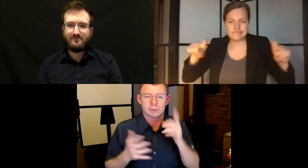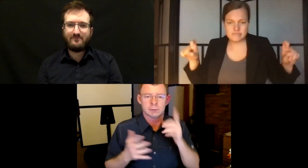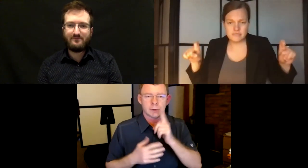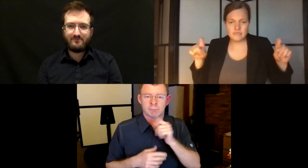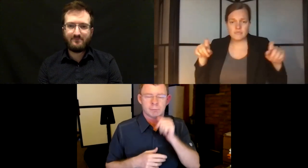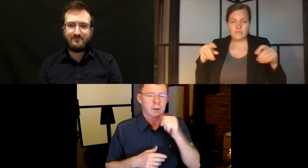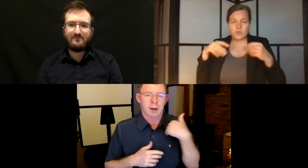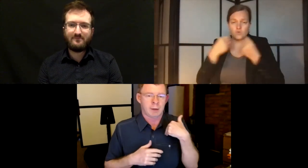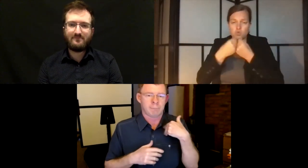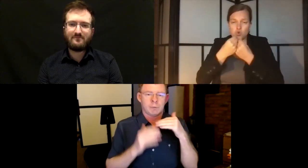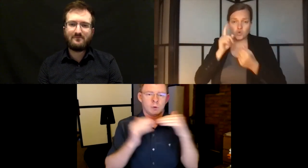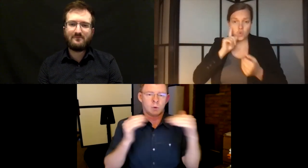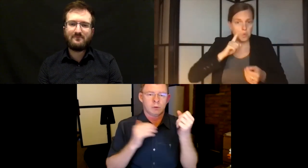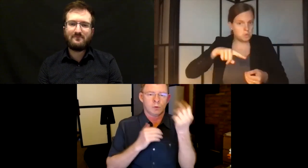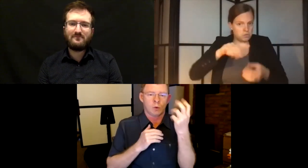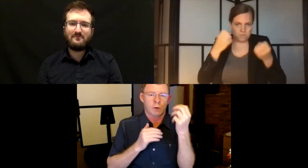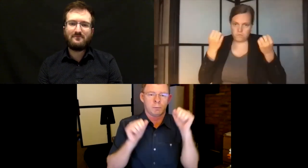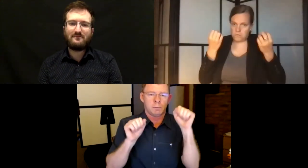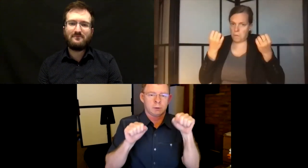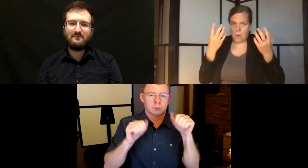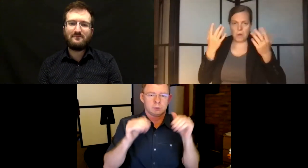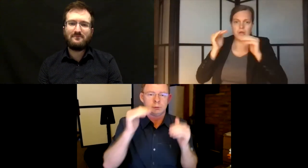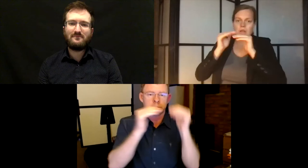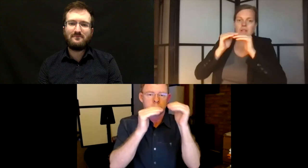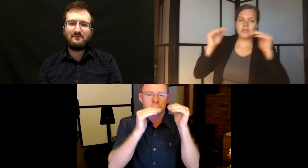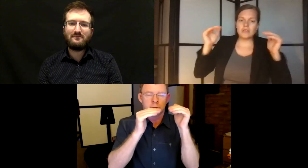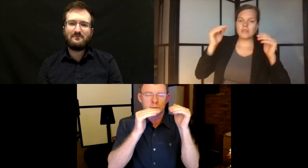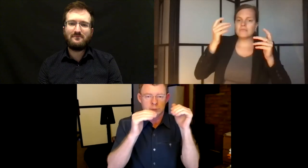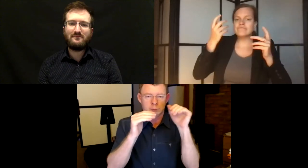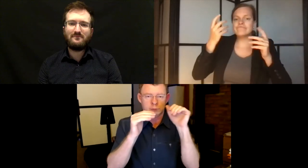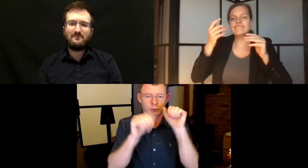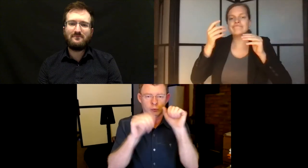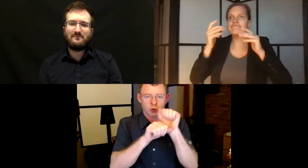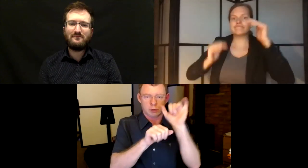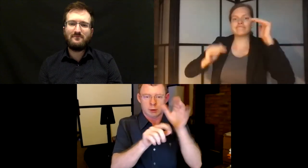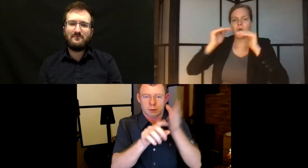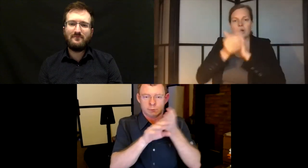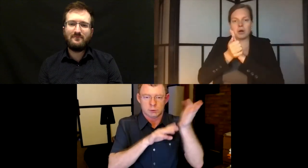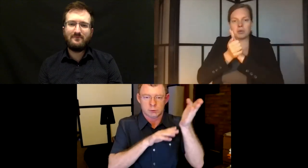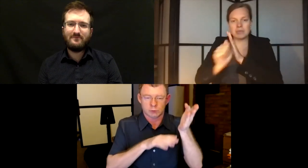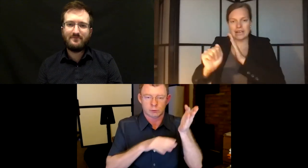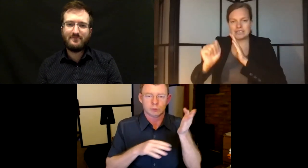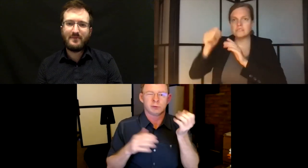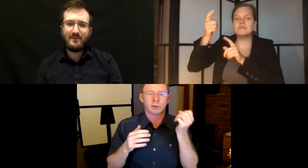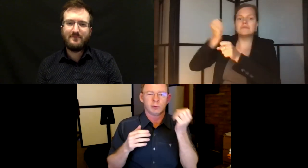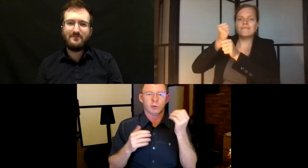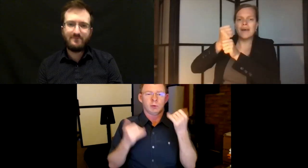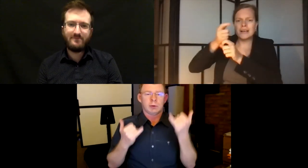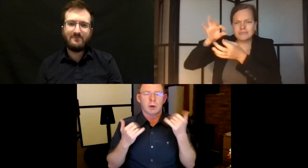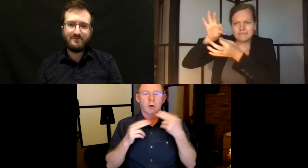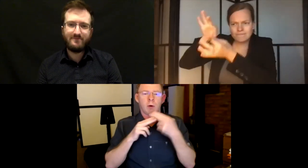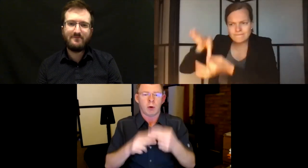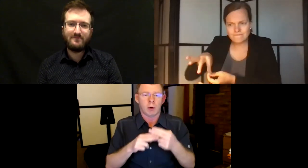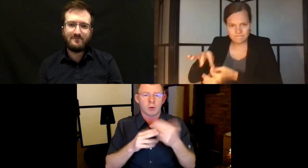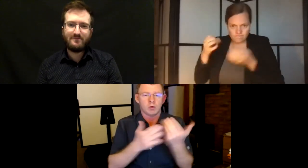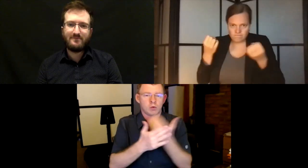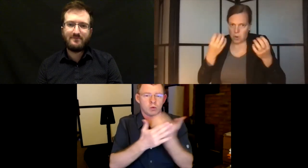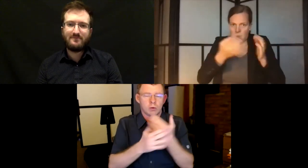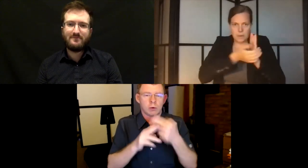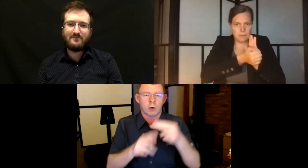specific training that requiring a minimum of a grade 12 education.